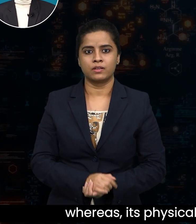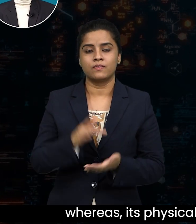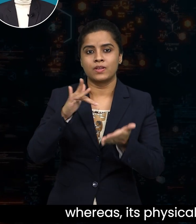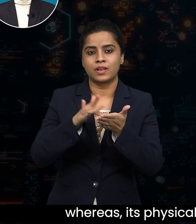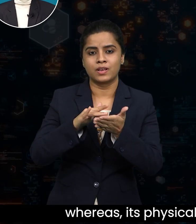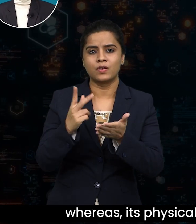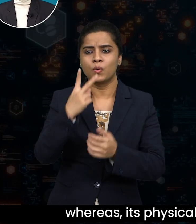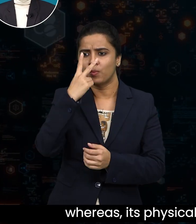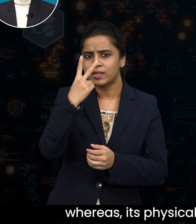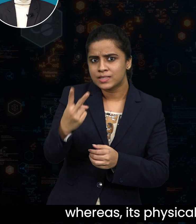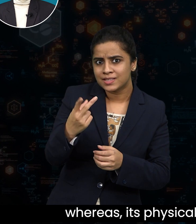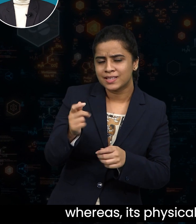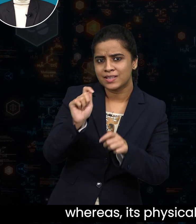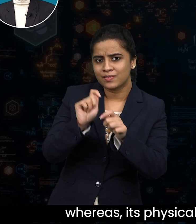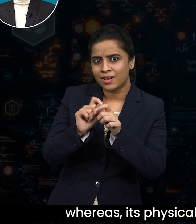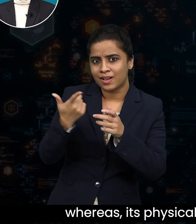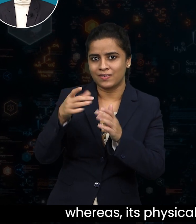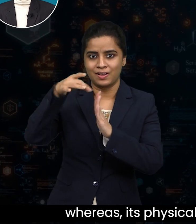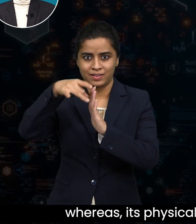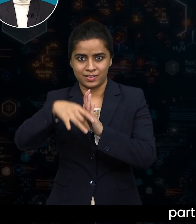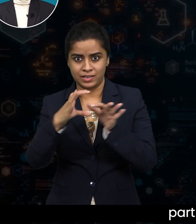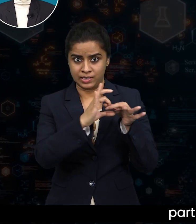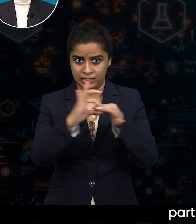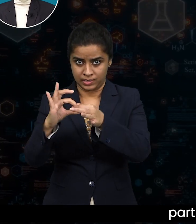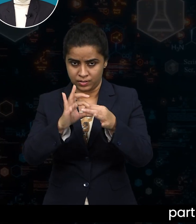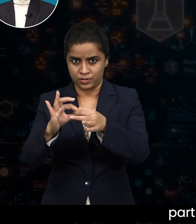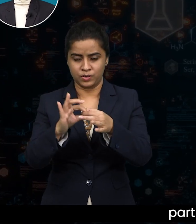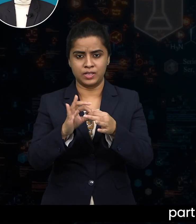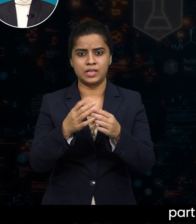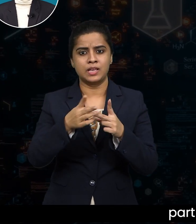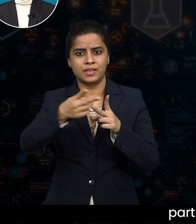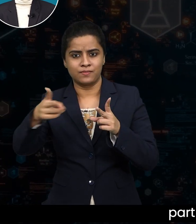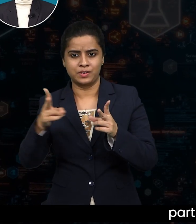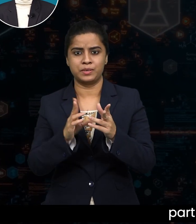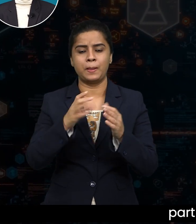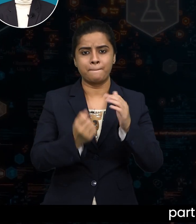its physical properties rely on the remaining part of the structure.